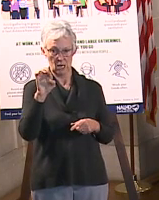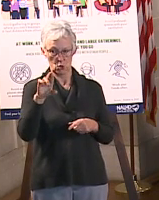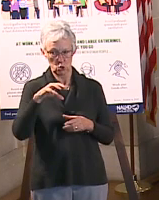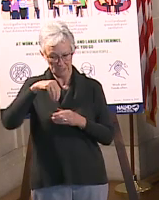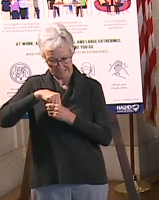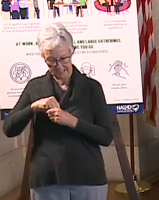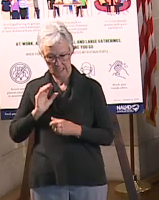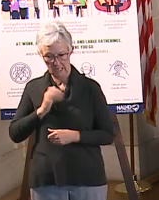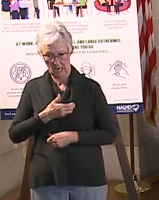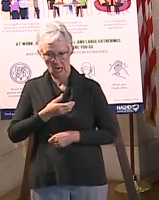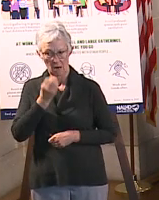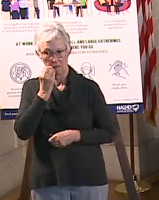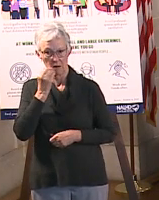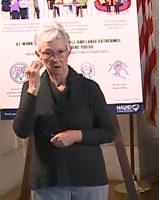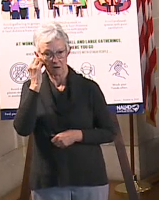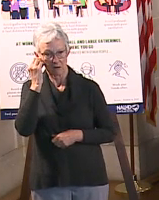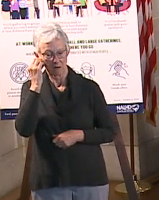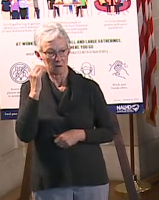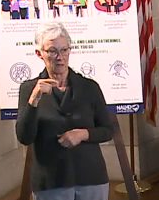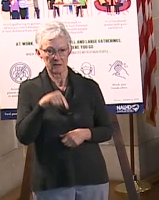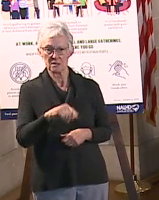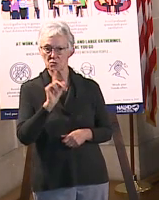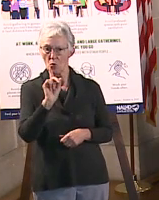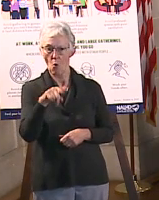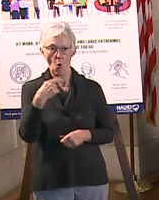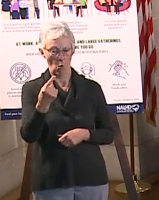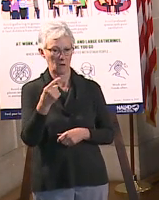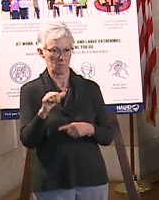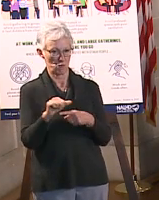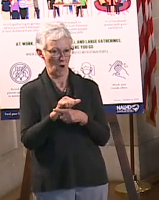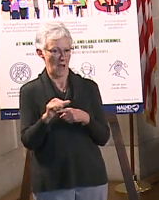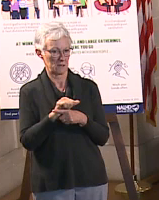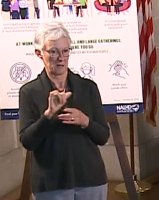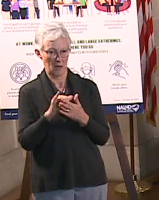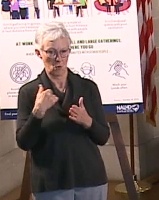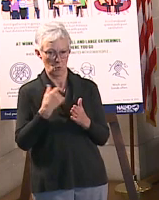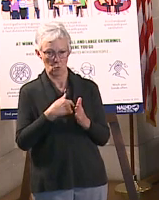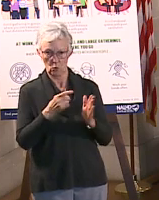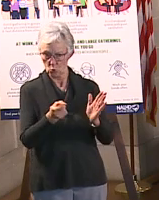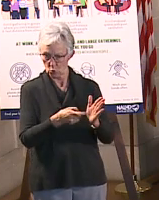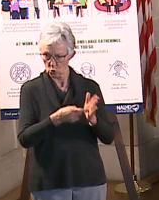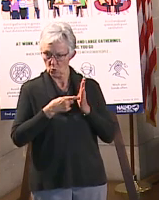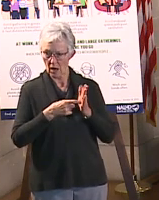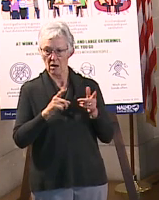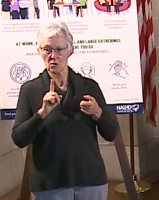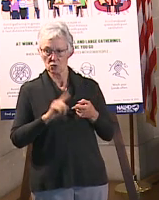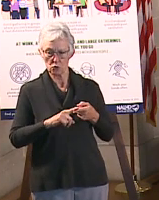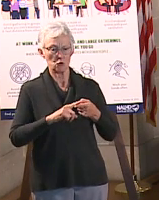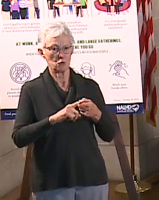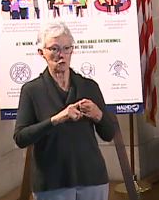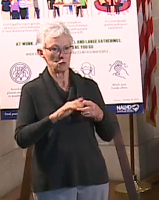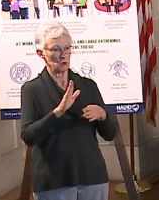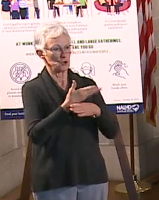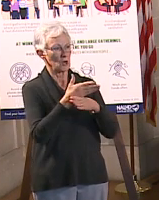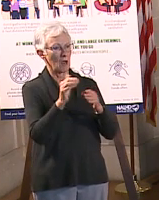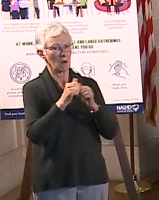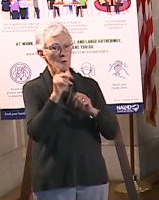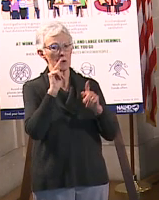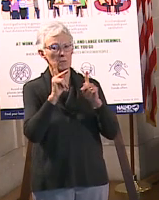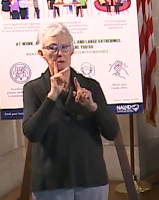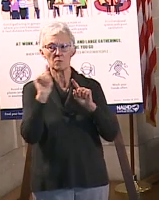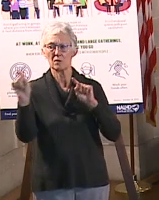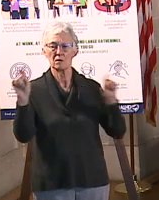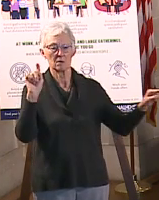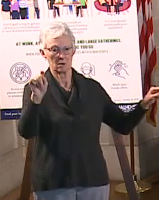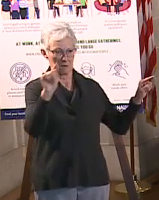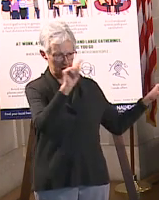of worship. This is the only mitzvah, the only practice that we're required to take it as far as we can. And thank God, in this day and